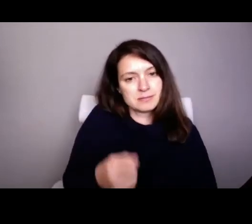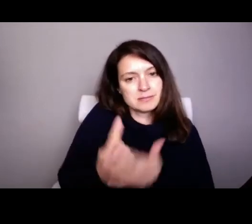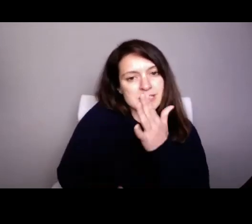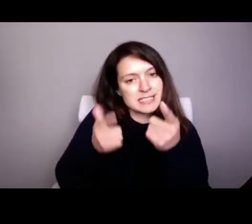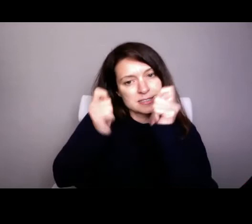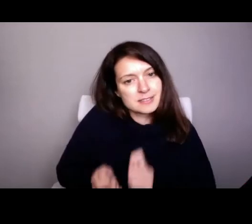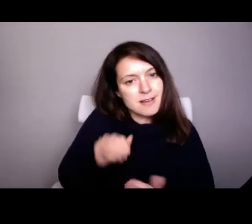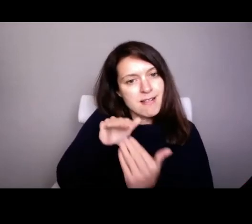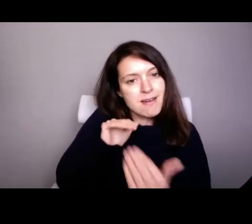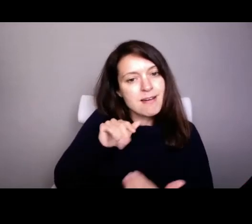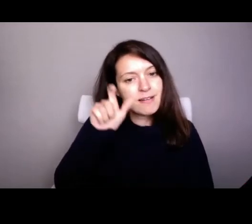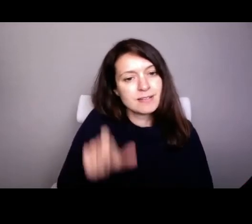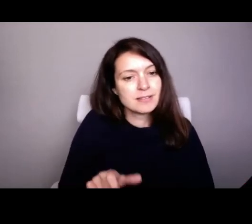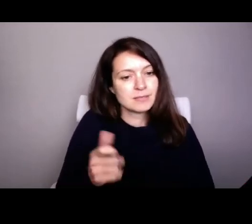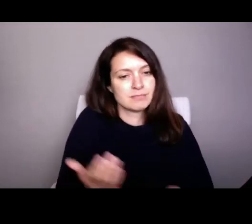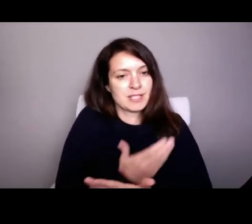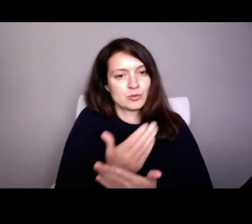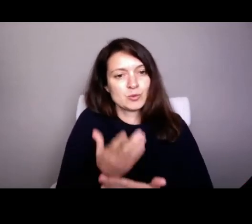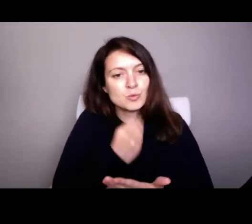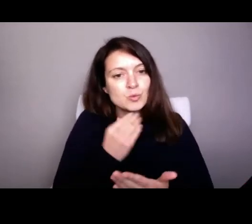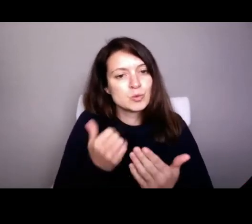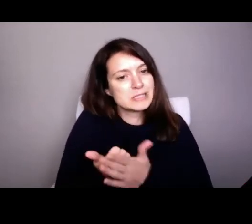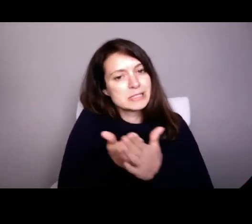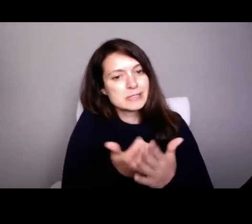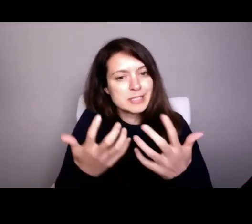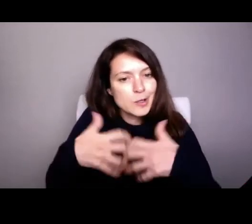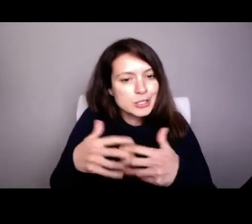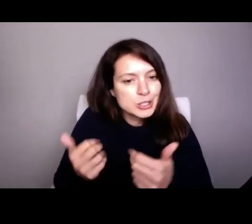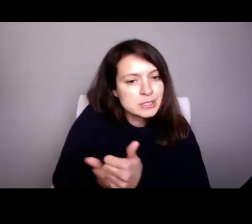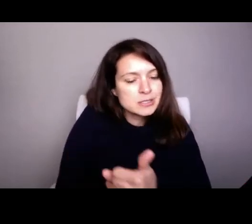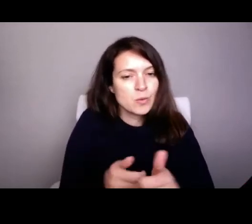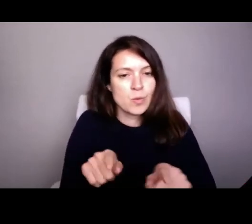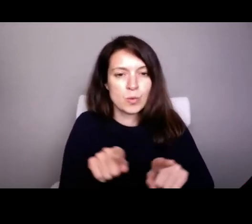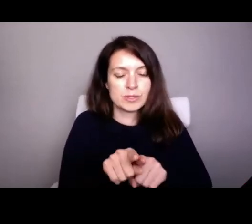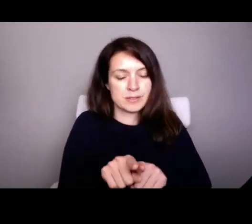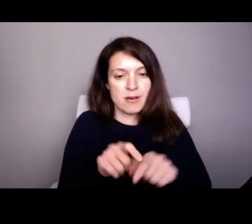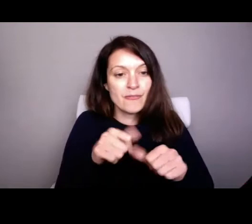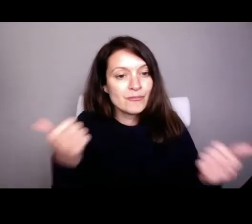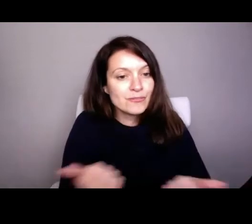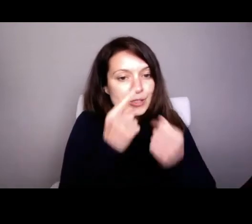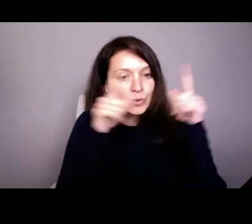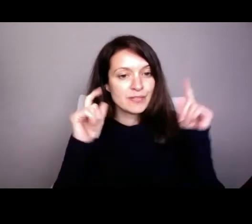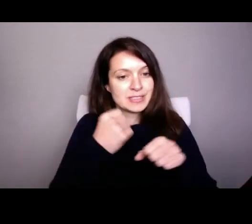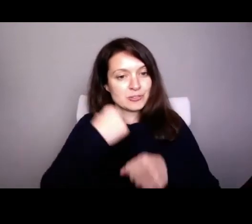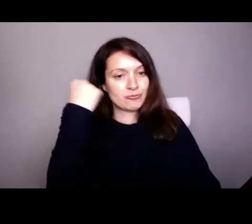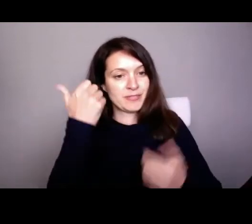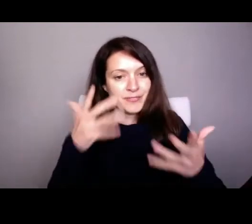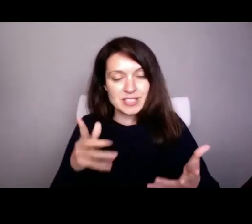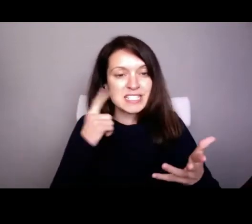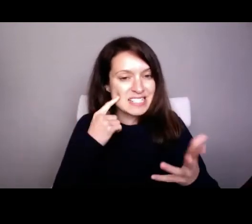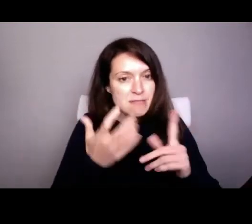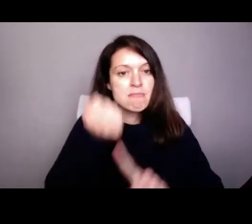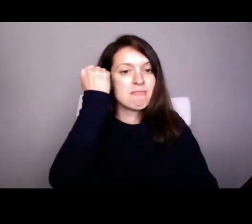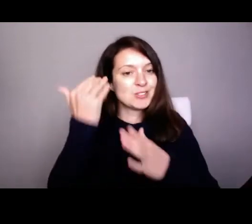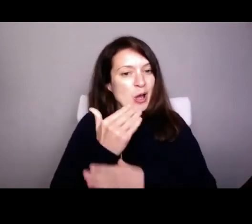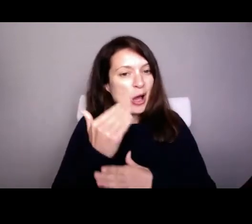and the implementation of assistive technology and streamlining transitions into the workplace. So that was really looking at an idea